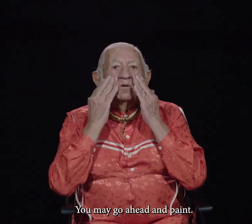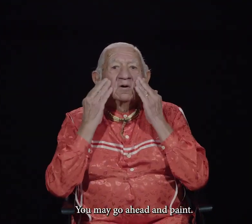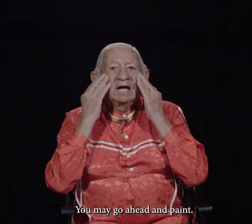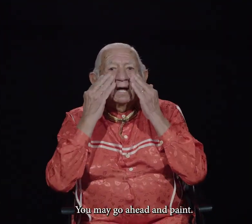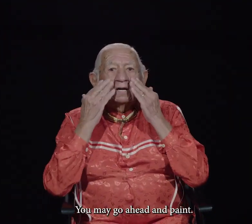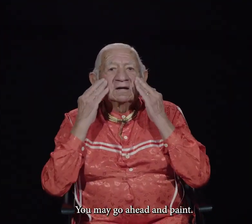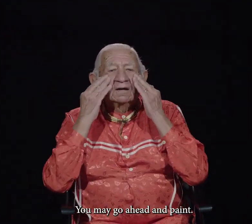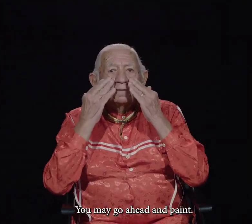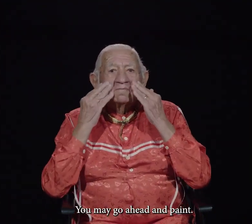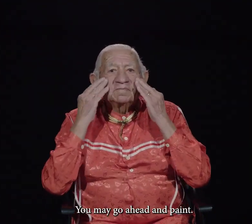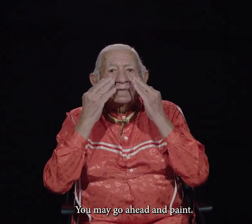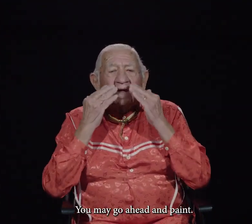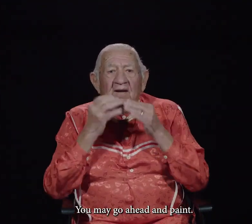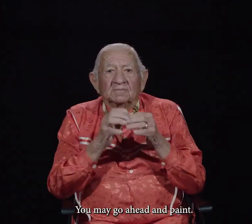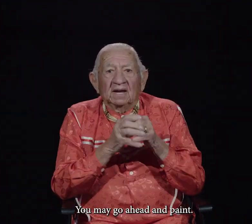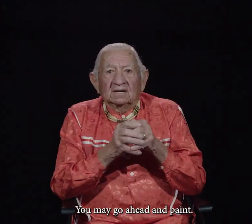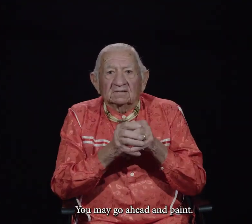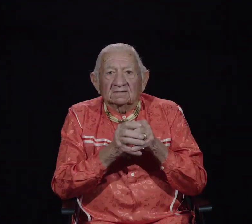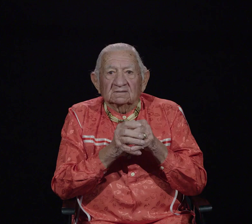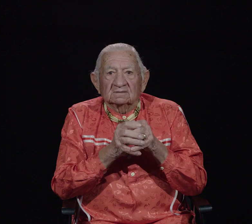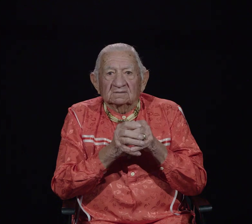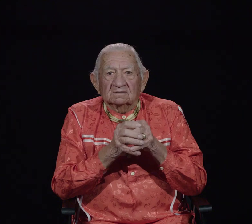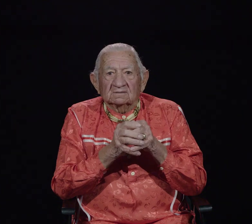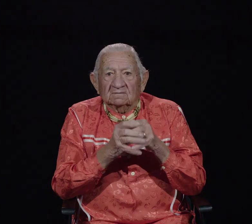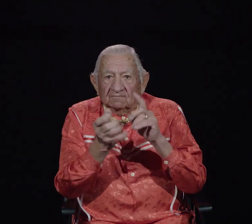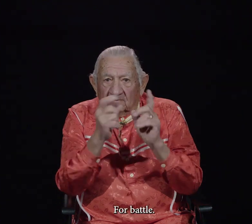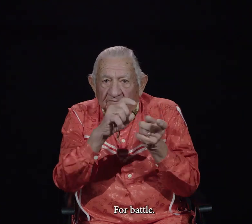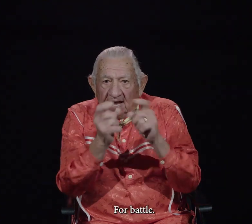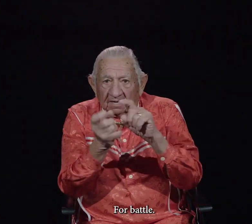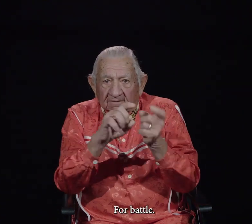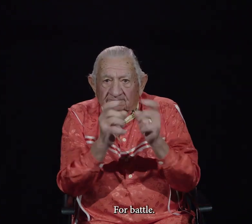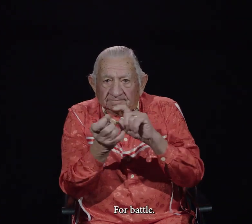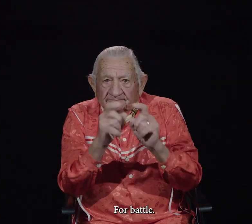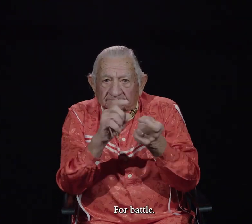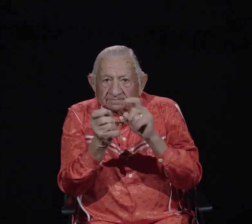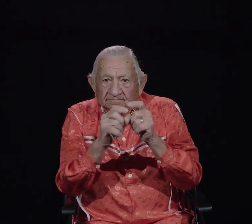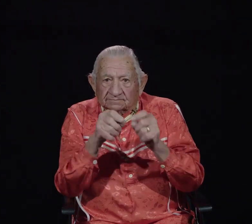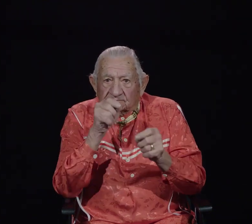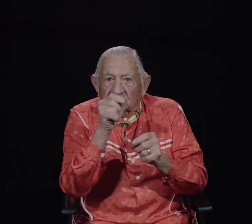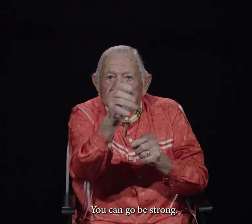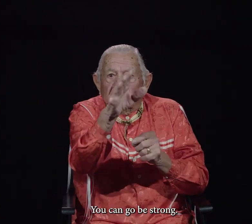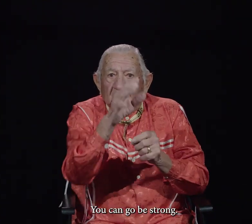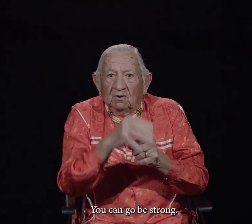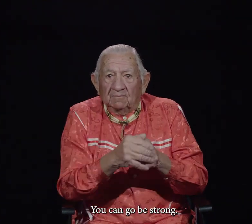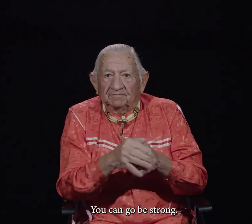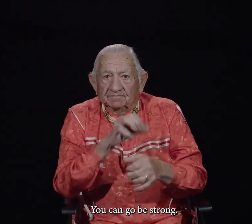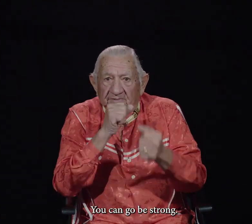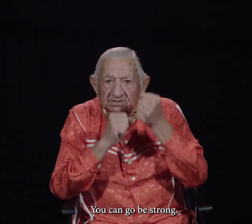go ahead and paint for battle, so you can go and be